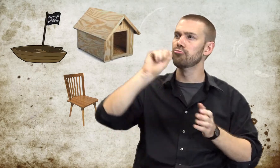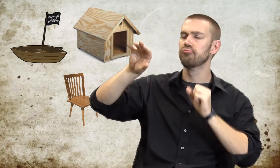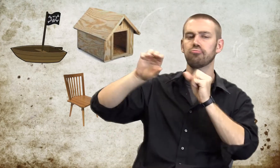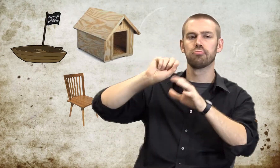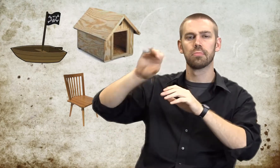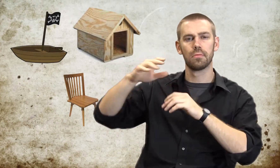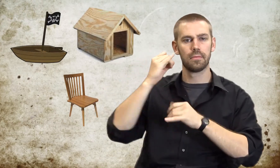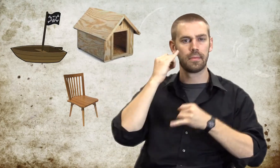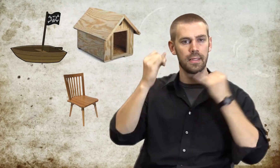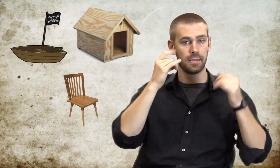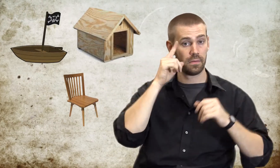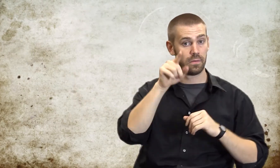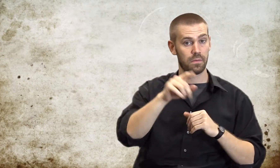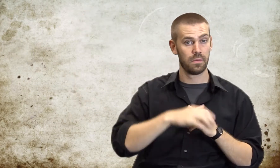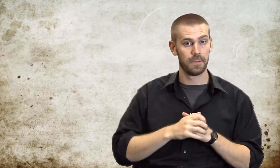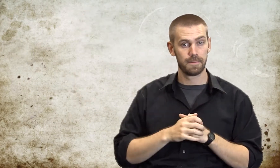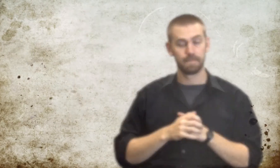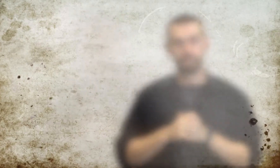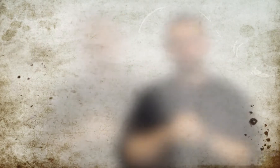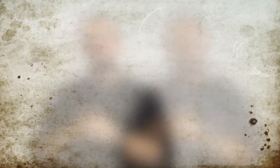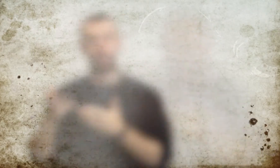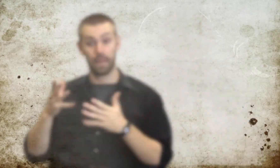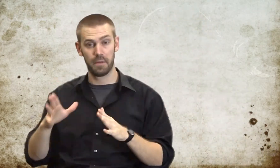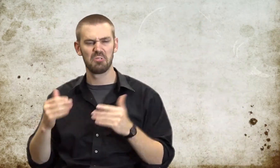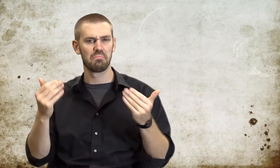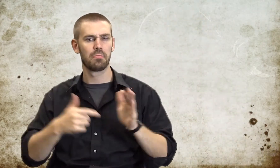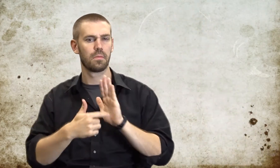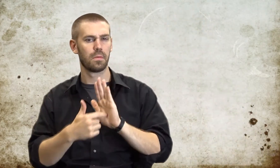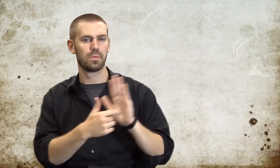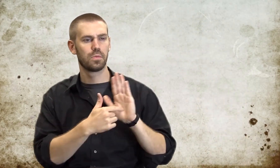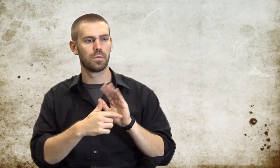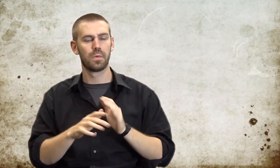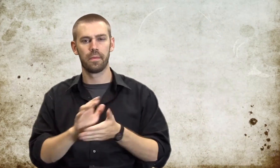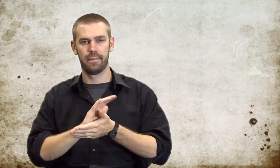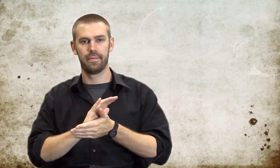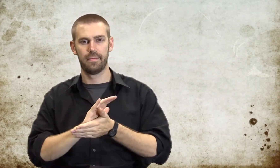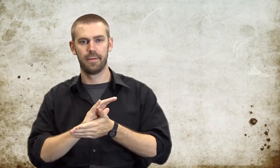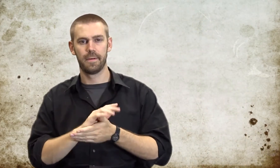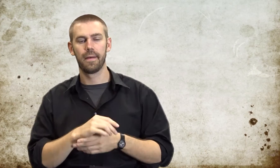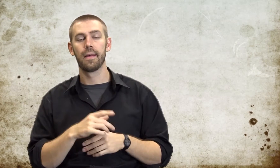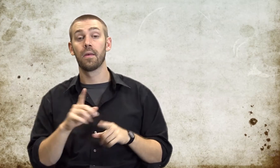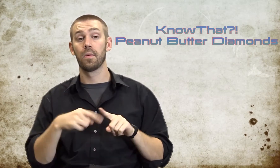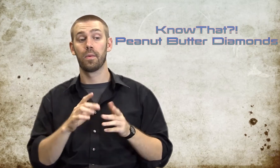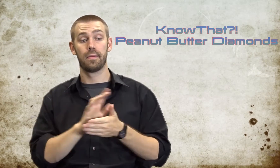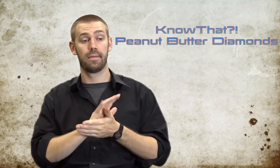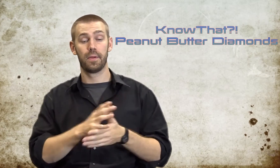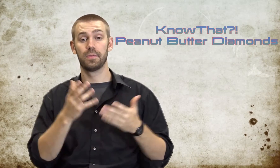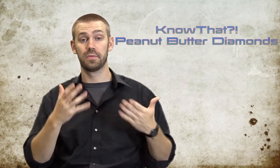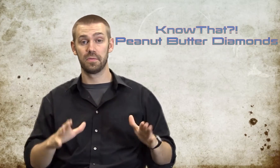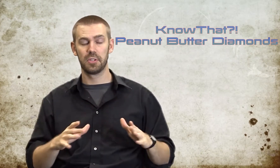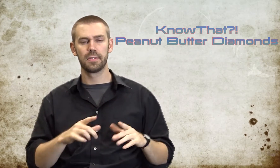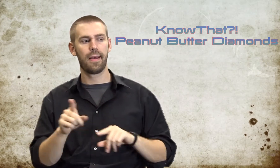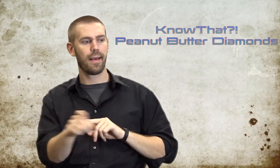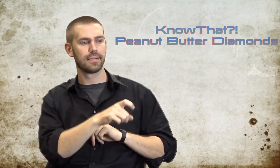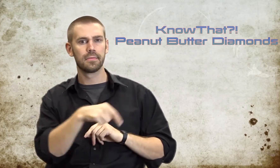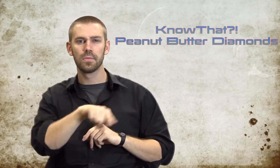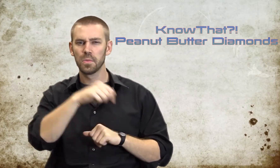And hopefully the students will give you ideas. After that activity is completed, go ahead and show the KnowThat Peanut Butter Diamonds